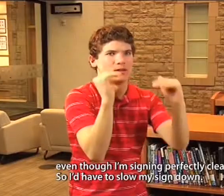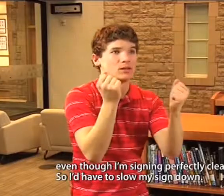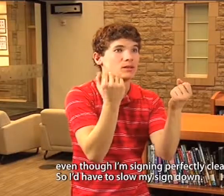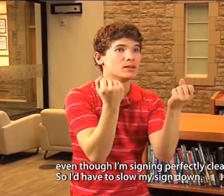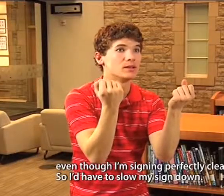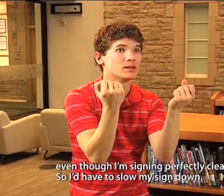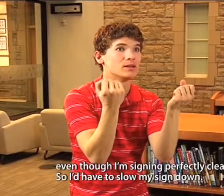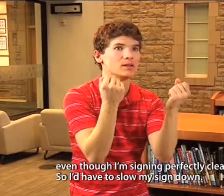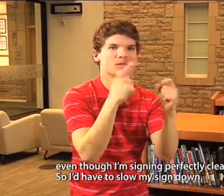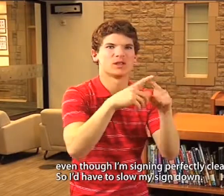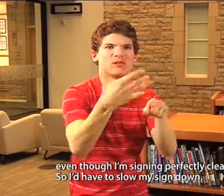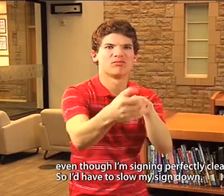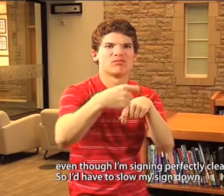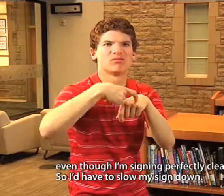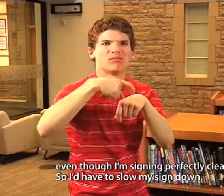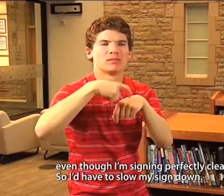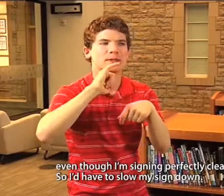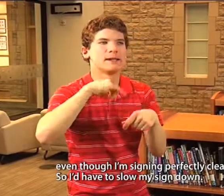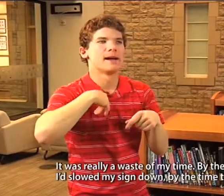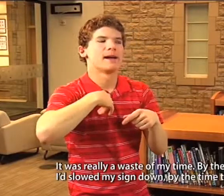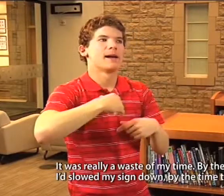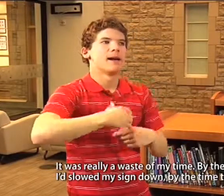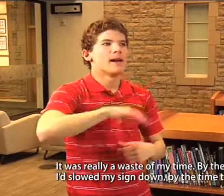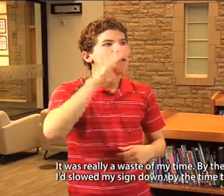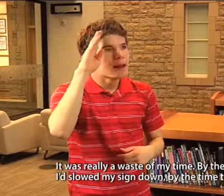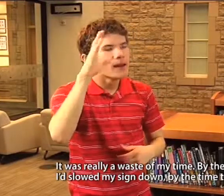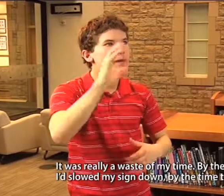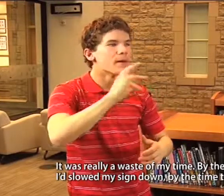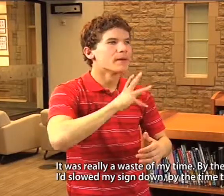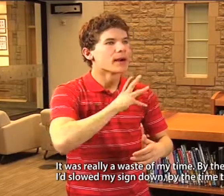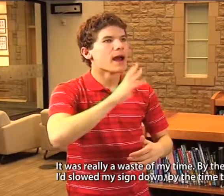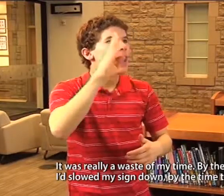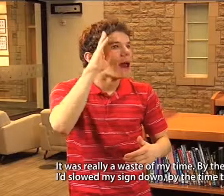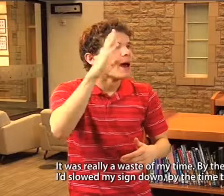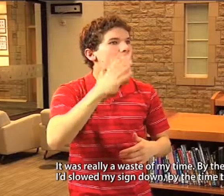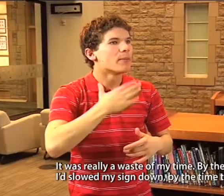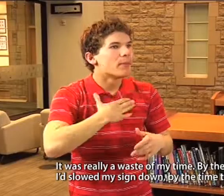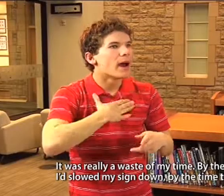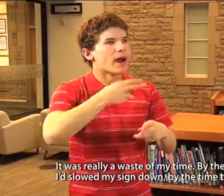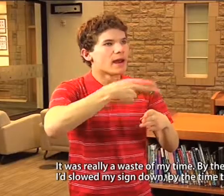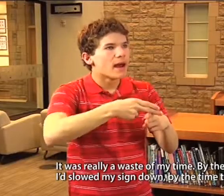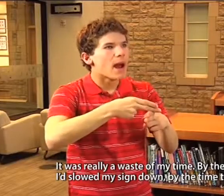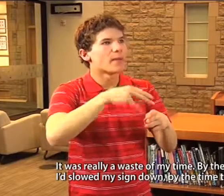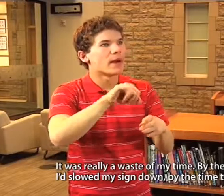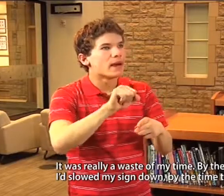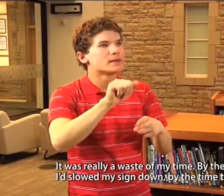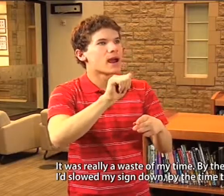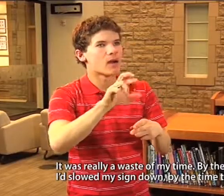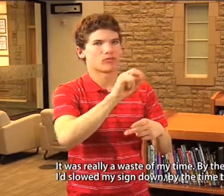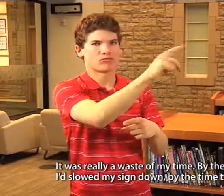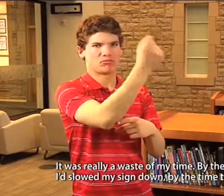have to slow my sign down. It was really a waste of my time. By the time I'd slowed my sign